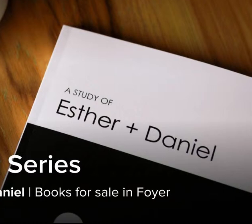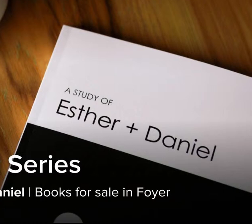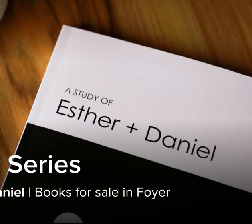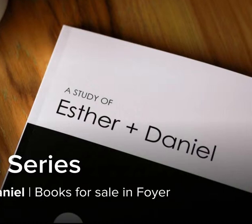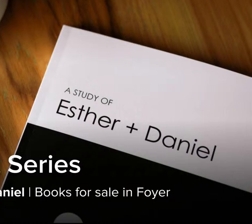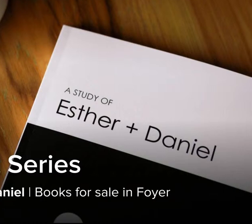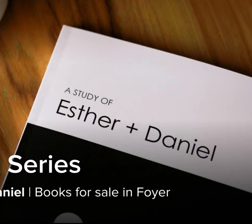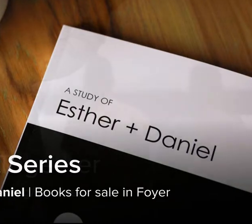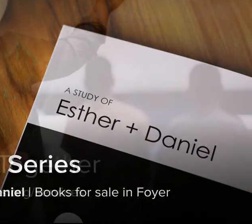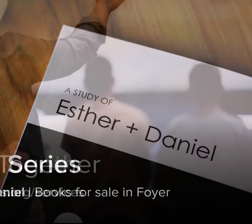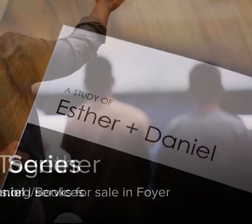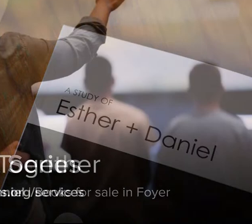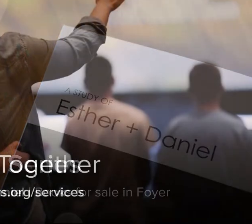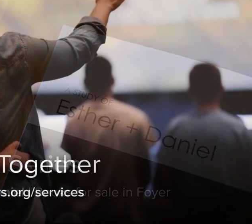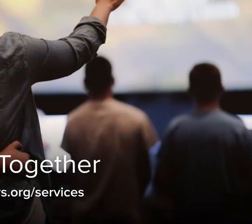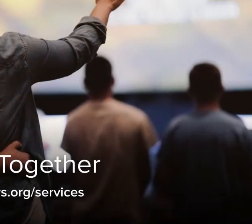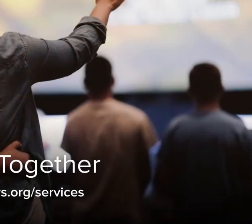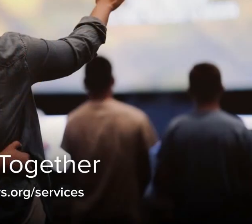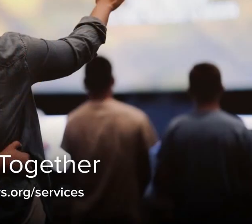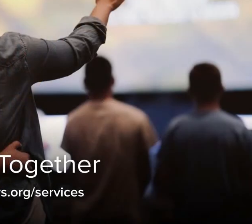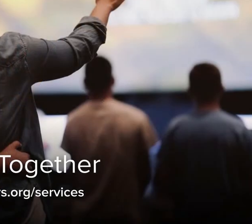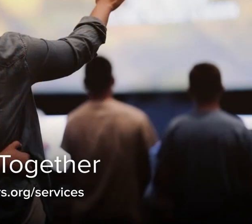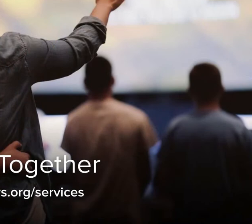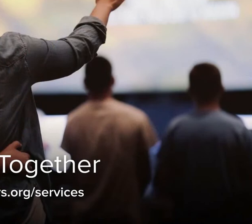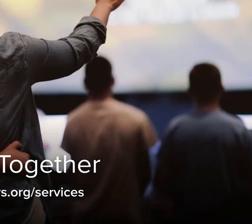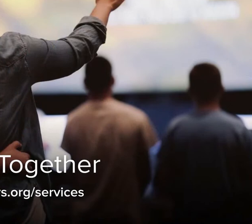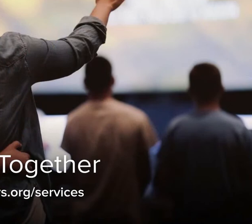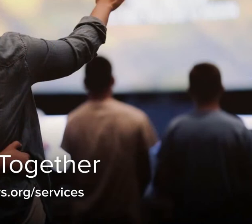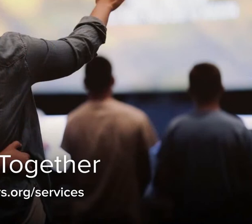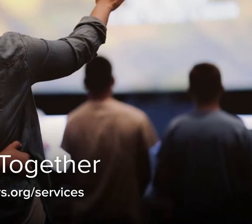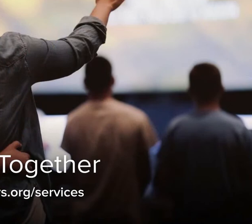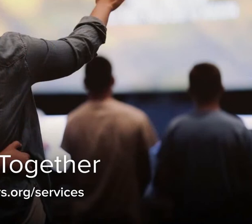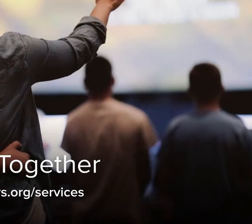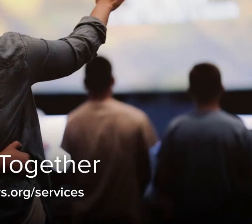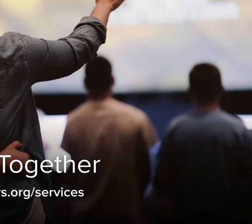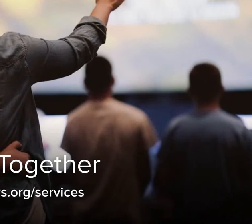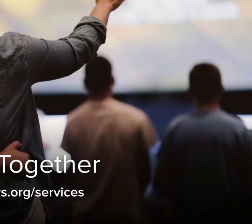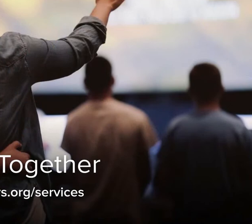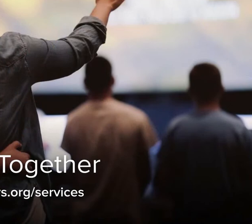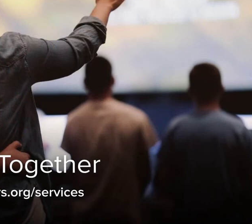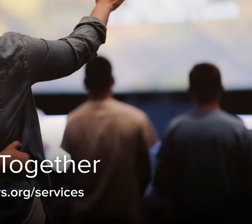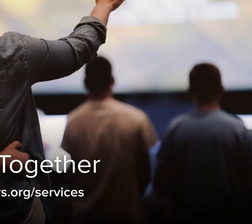In our hunger and our thirst, I am.